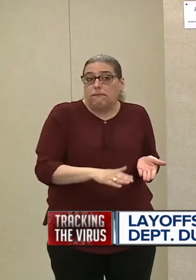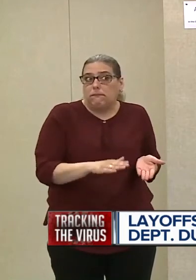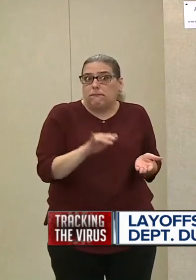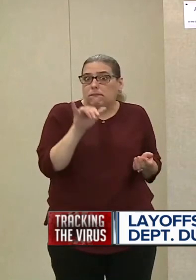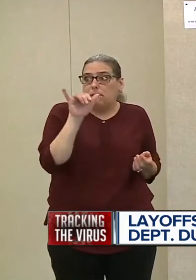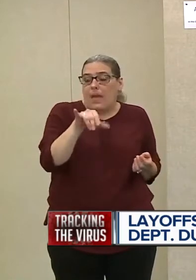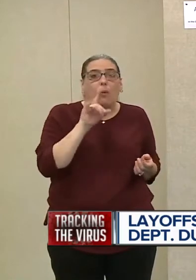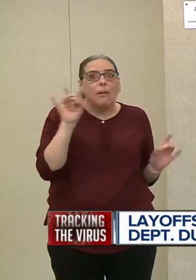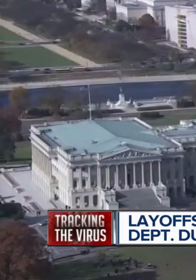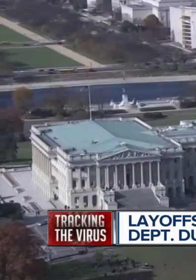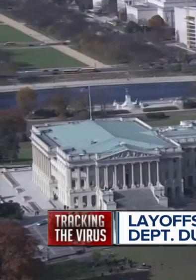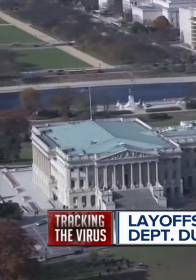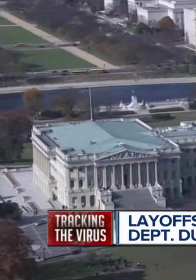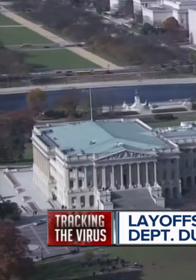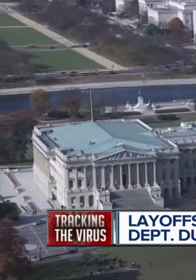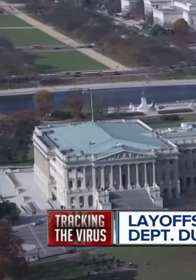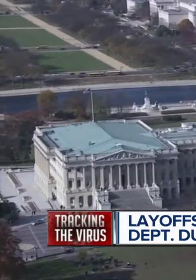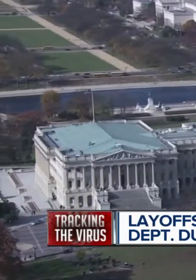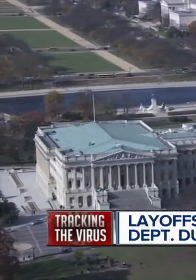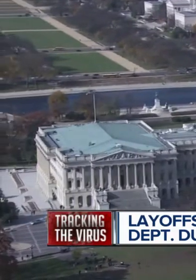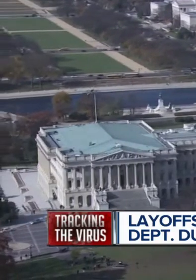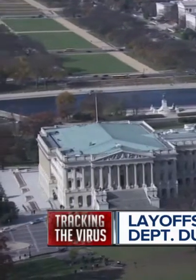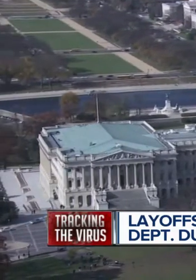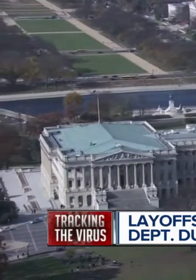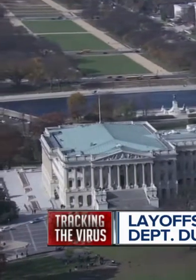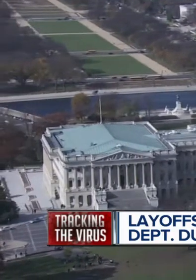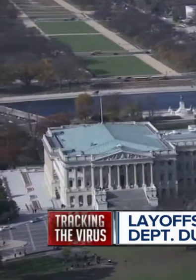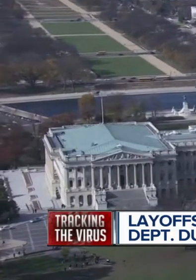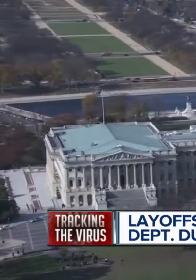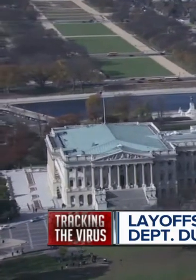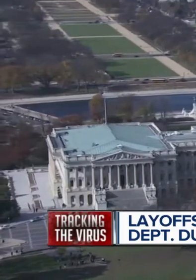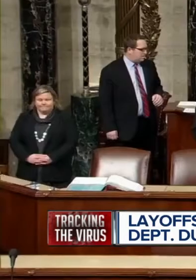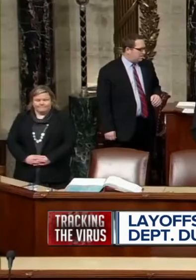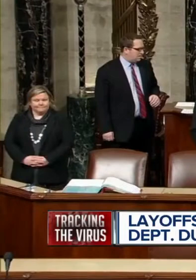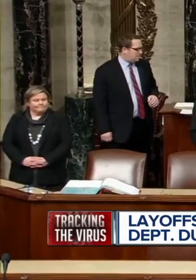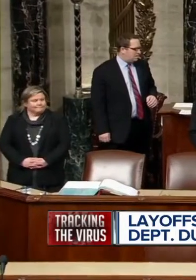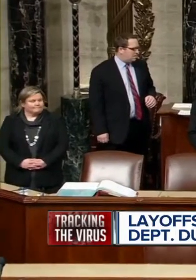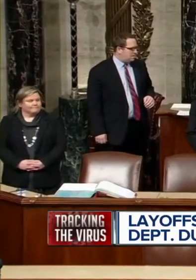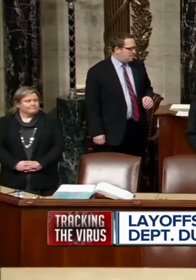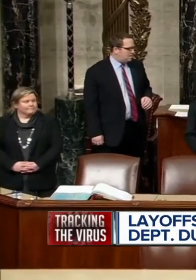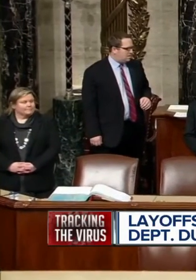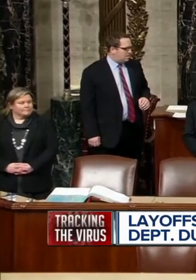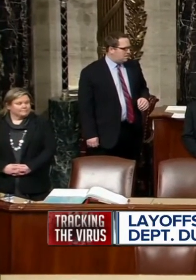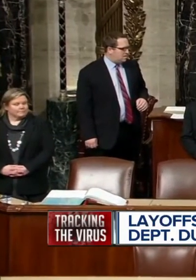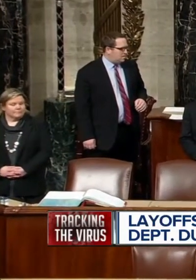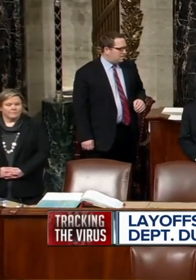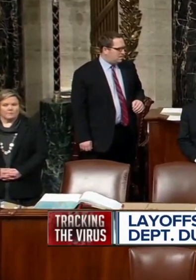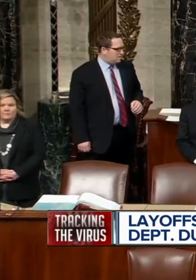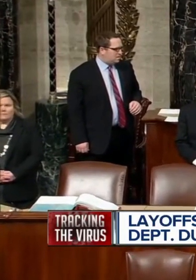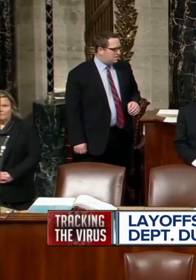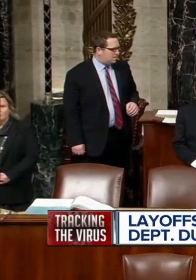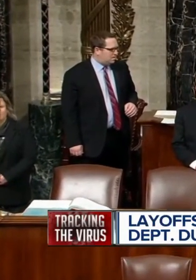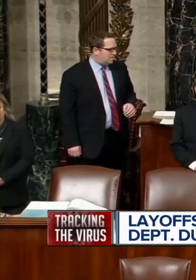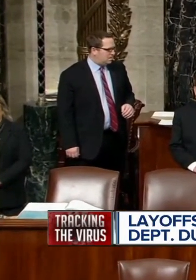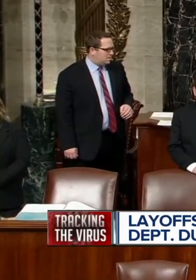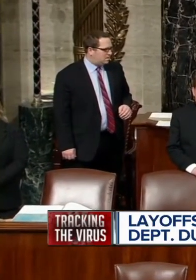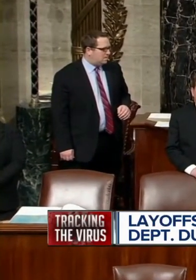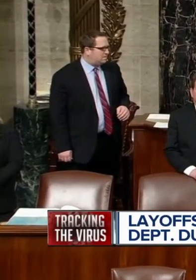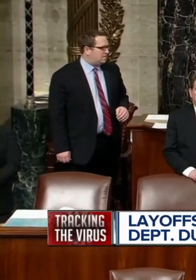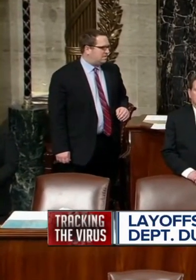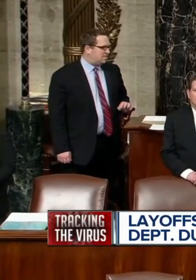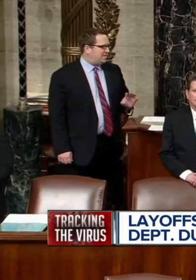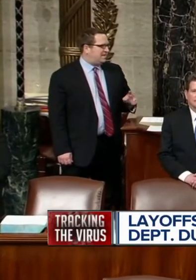our community and any community. See, Congress wrote the bill so state and local governments can only use the money for coronavirus